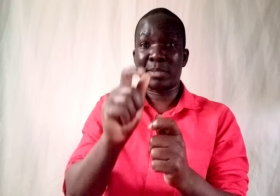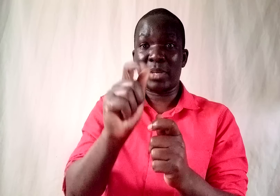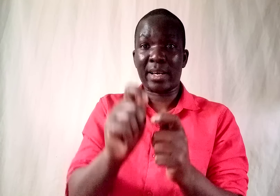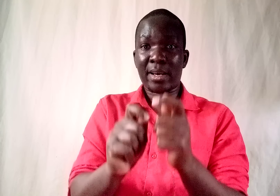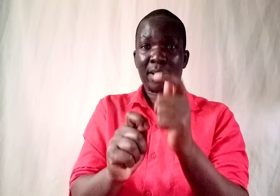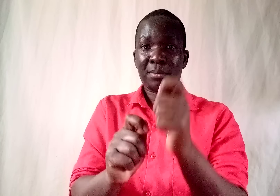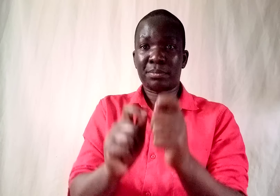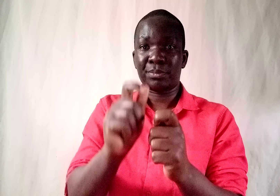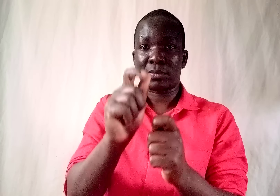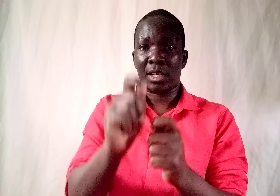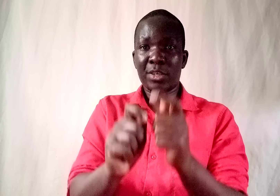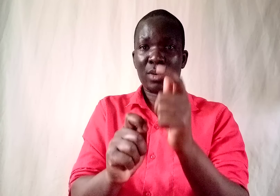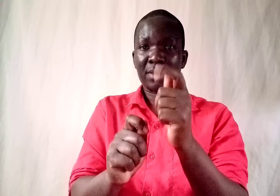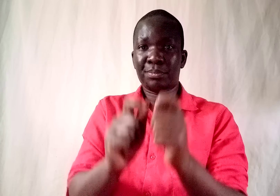milk. This one.